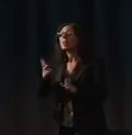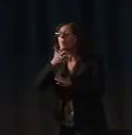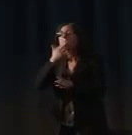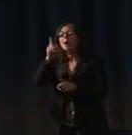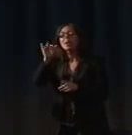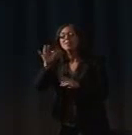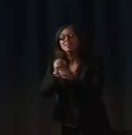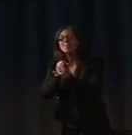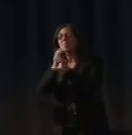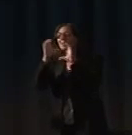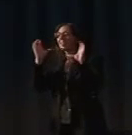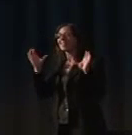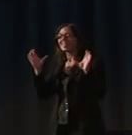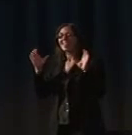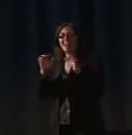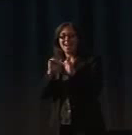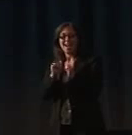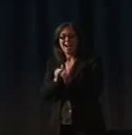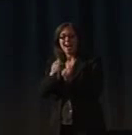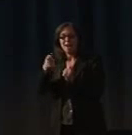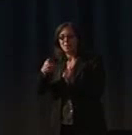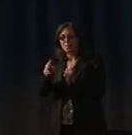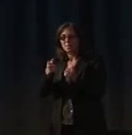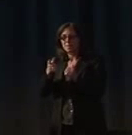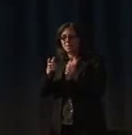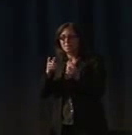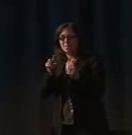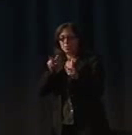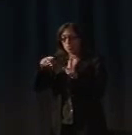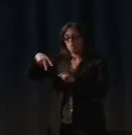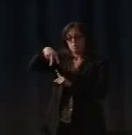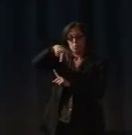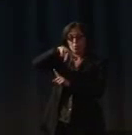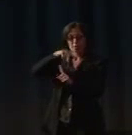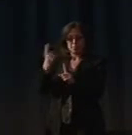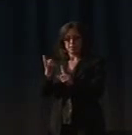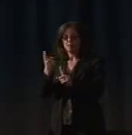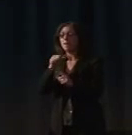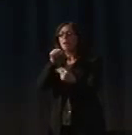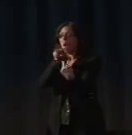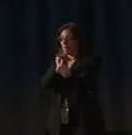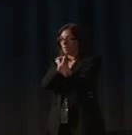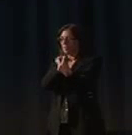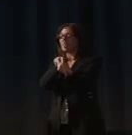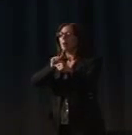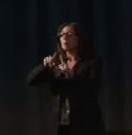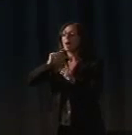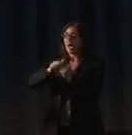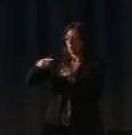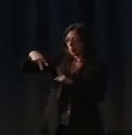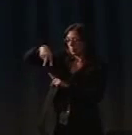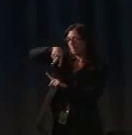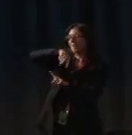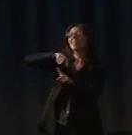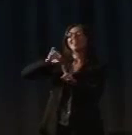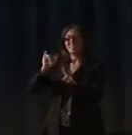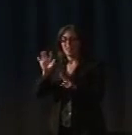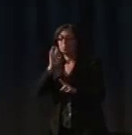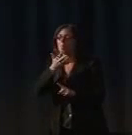sort of said, laterally, and not face to face with an object. And of course, art